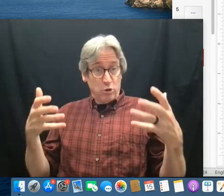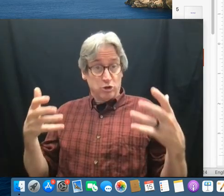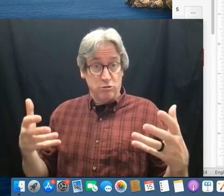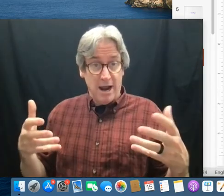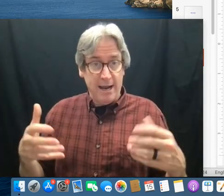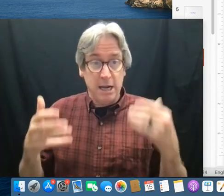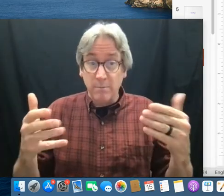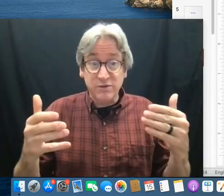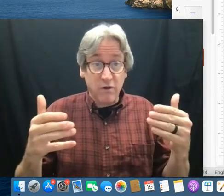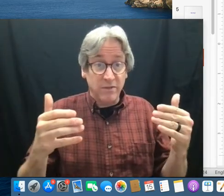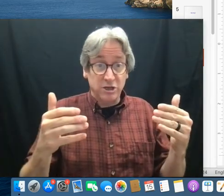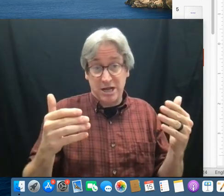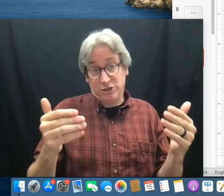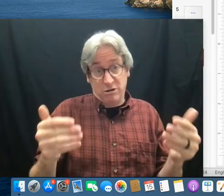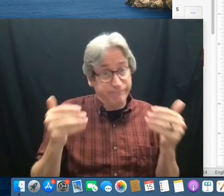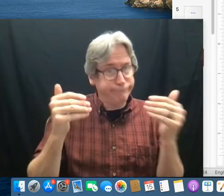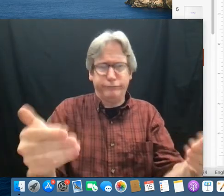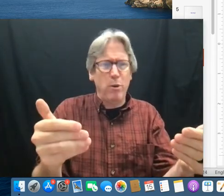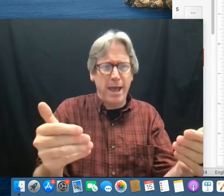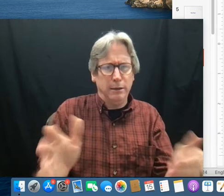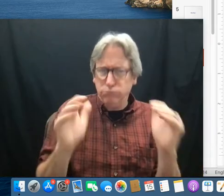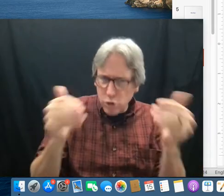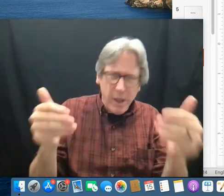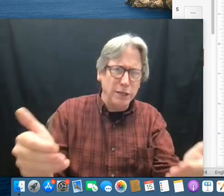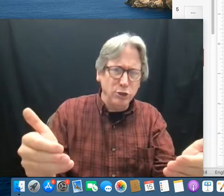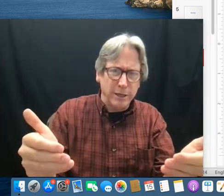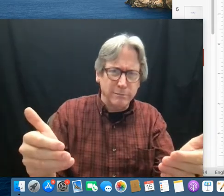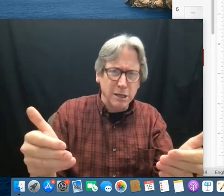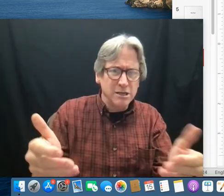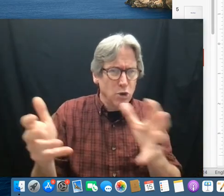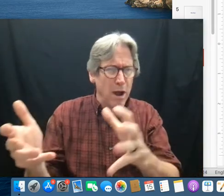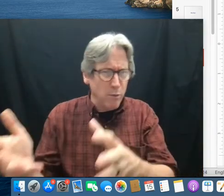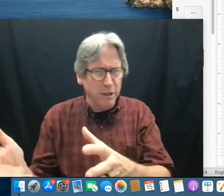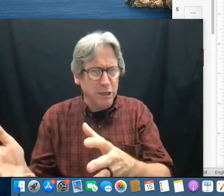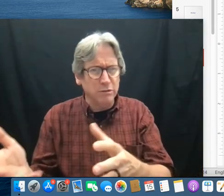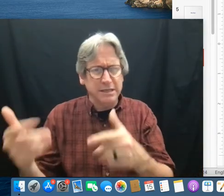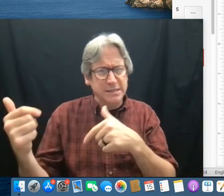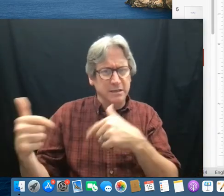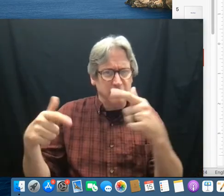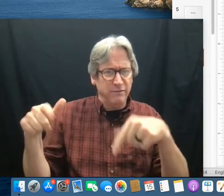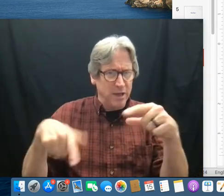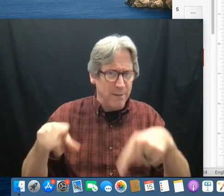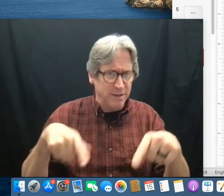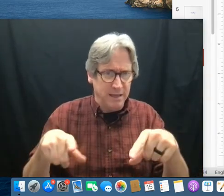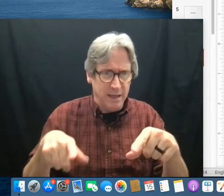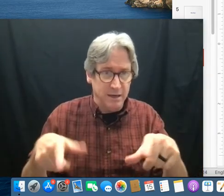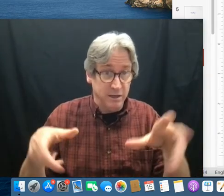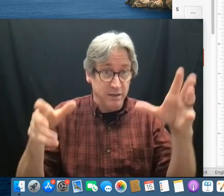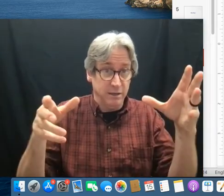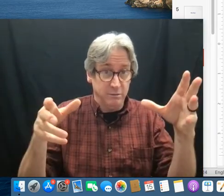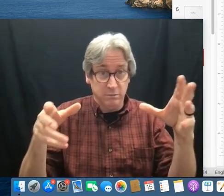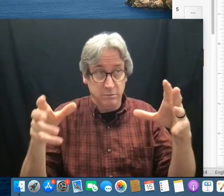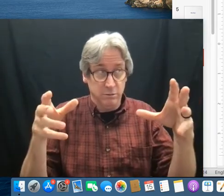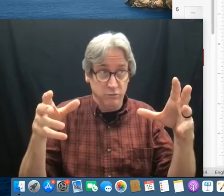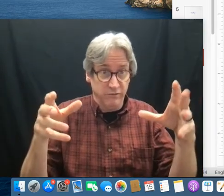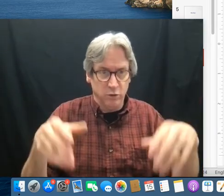Attempt or try comes from the gesture of go ahead and do it. So I will include this in the vocab at the end in